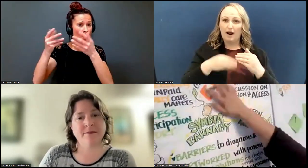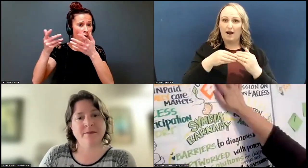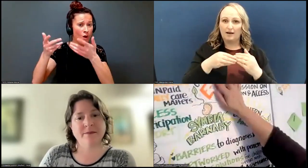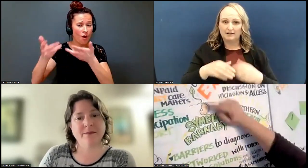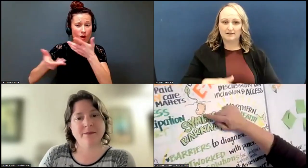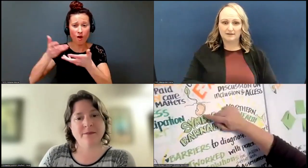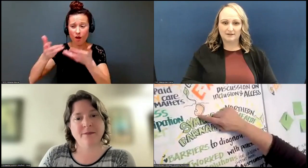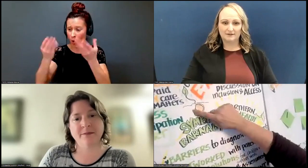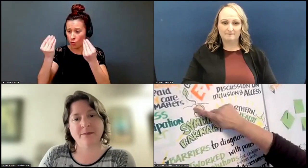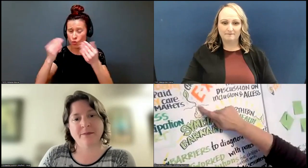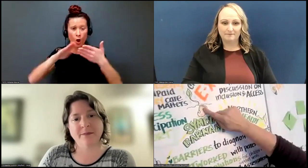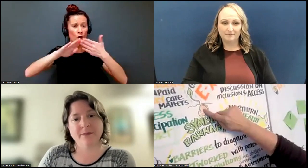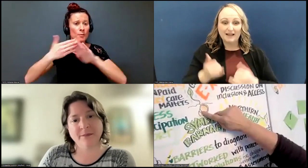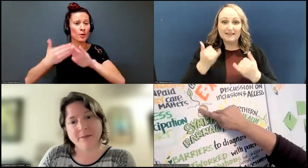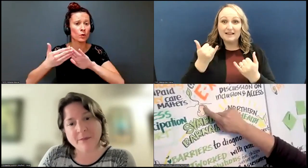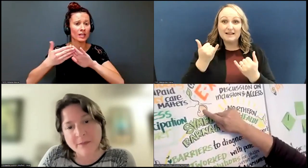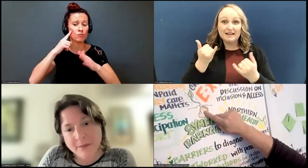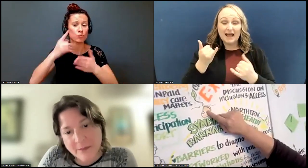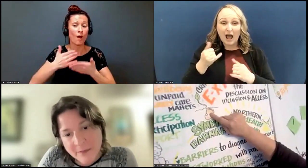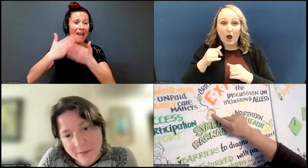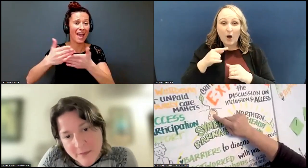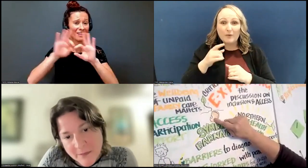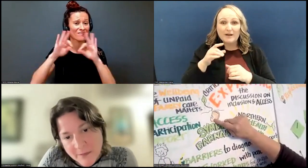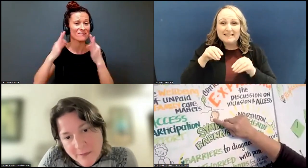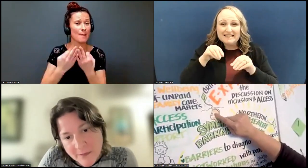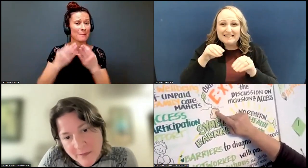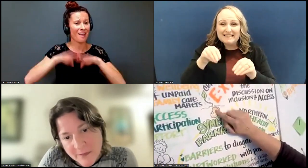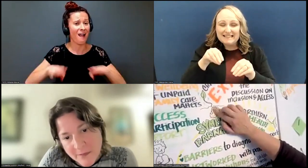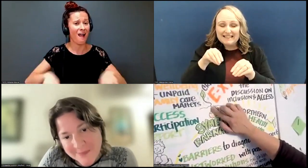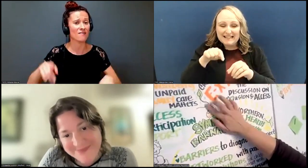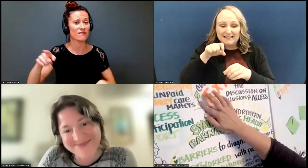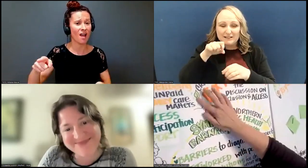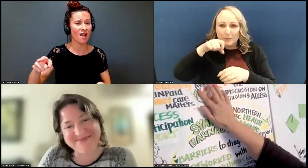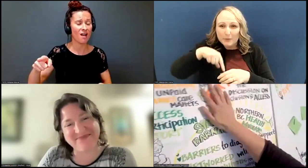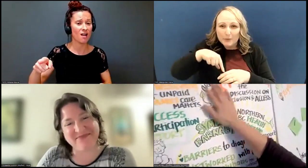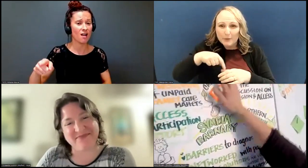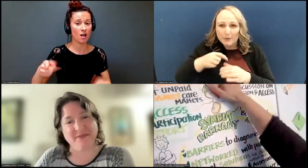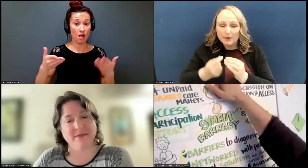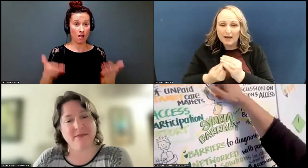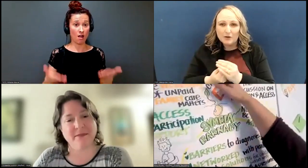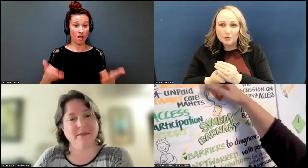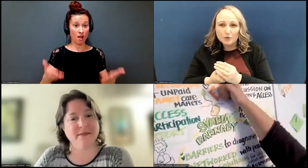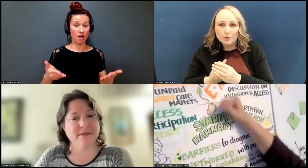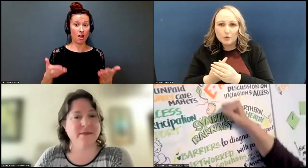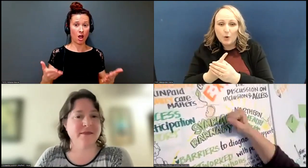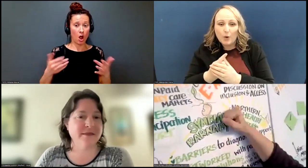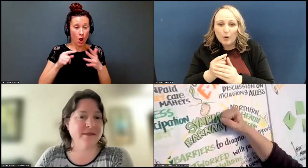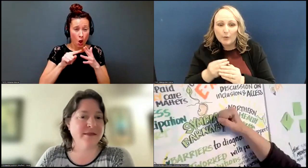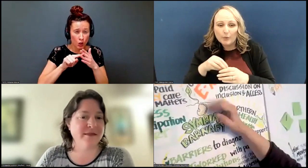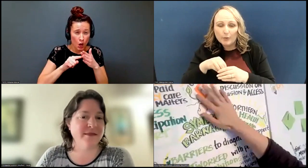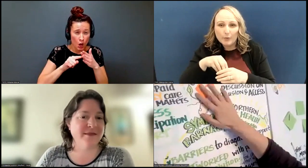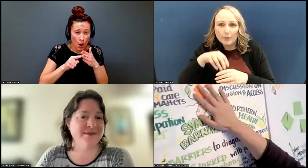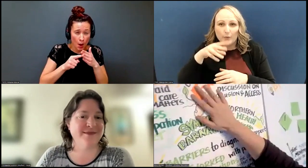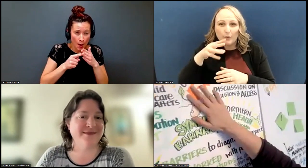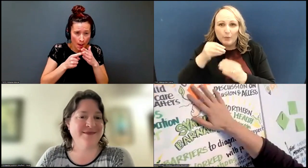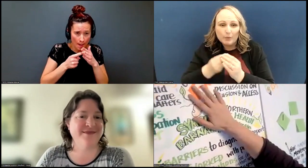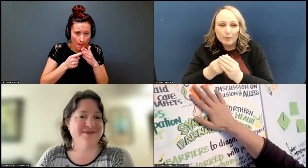That now, so these little seeds are growing as a part of this discussion up out of the earth, kind of being